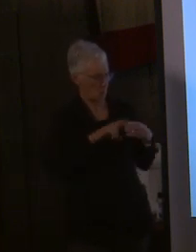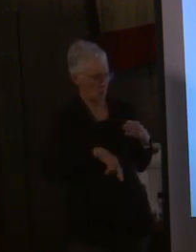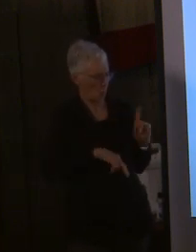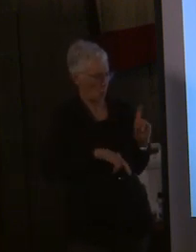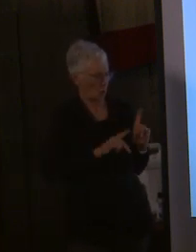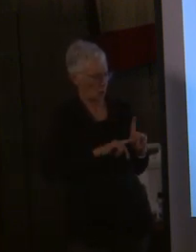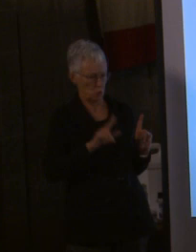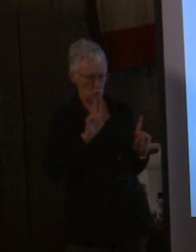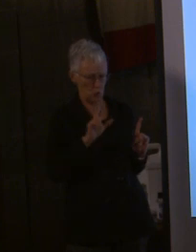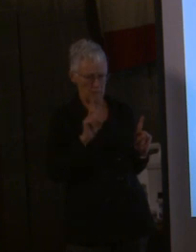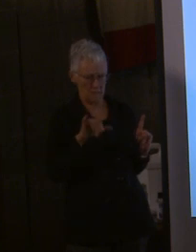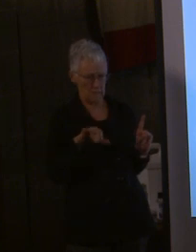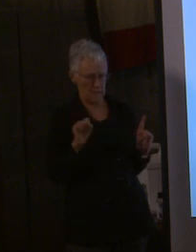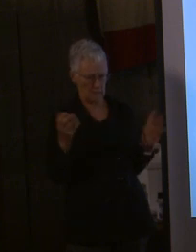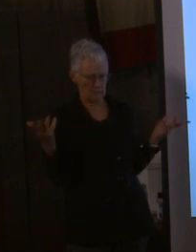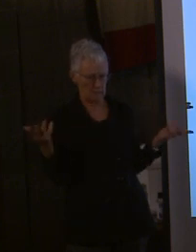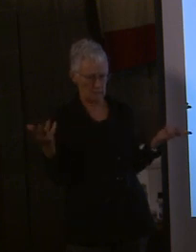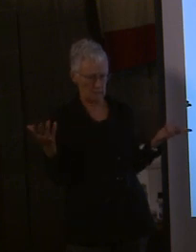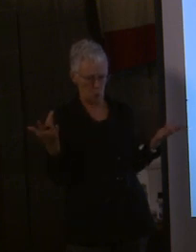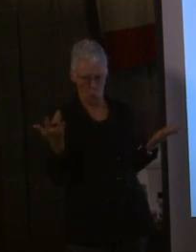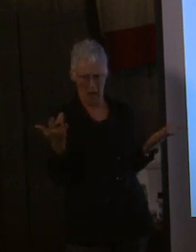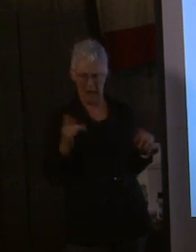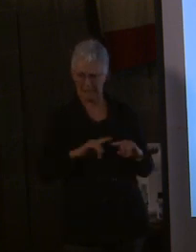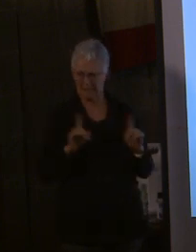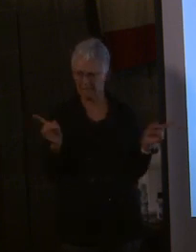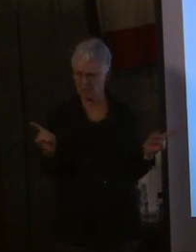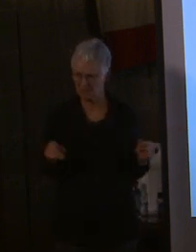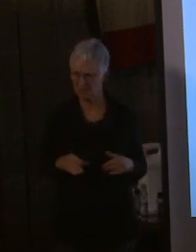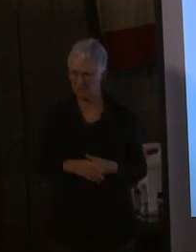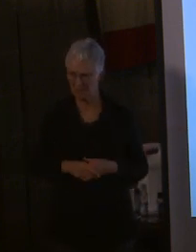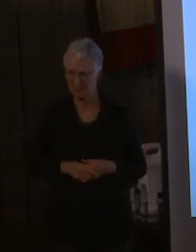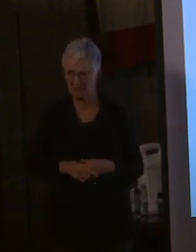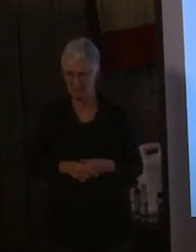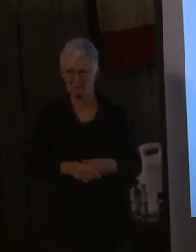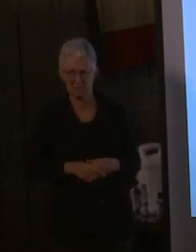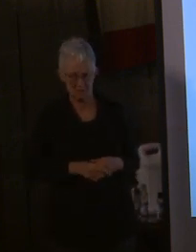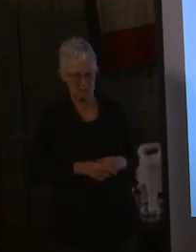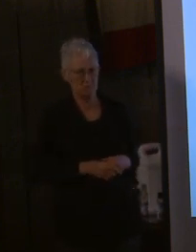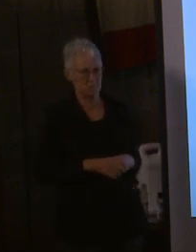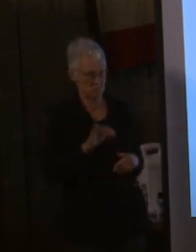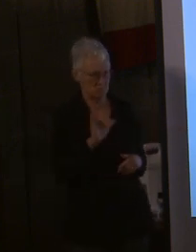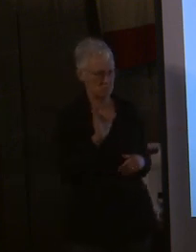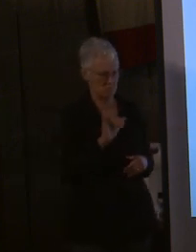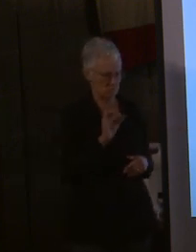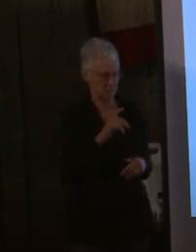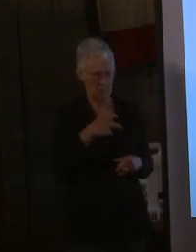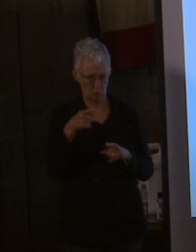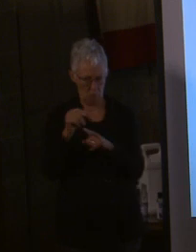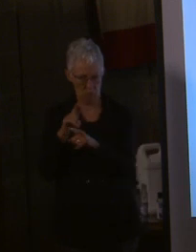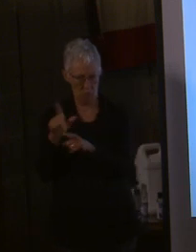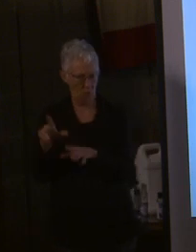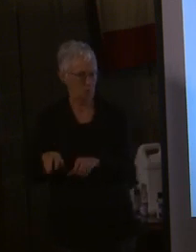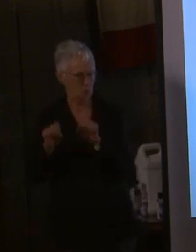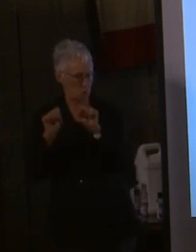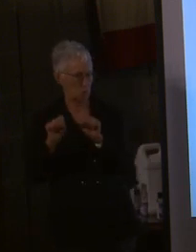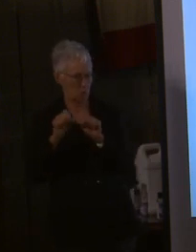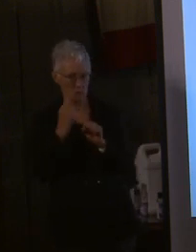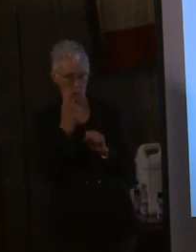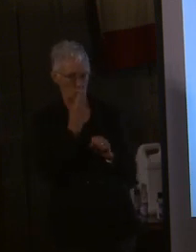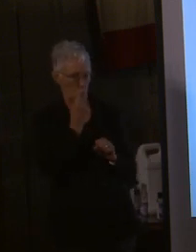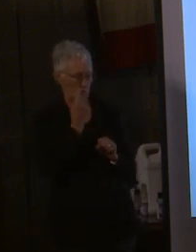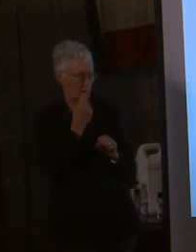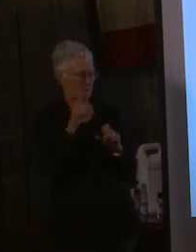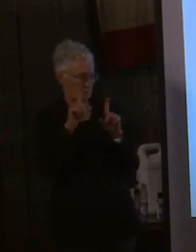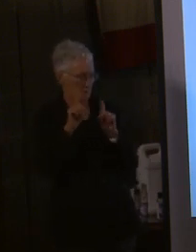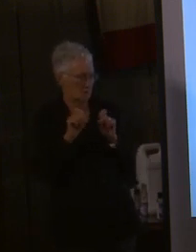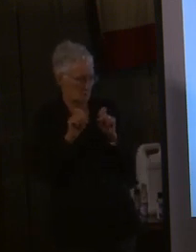difference? Why would they be? Yeah, so what Paul's relating is that he got tested here in Lincoln through Test Nebraska and was told he'd get his test